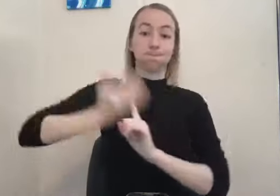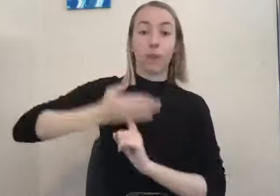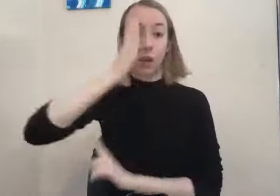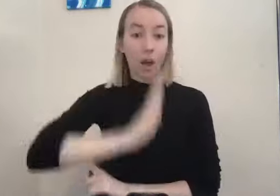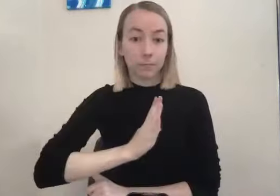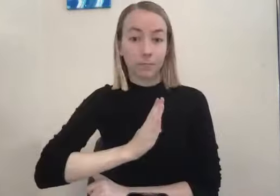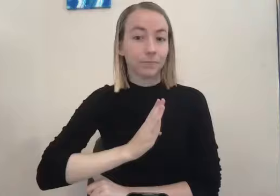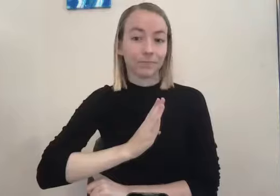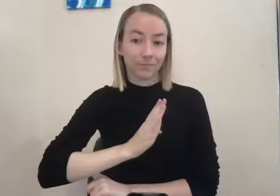know,